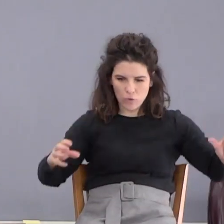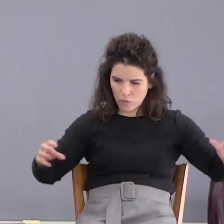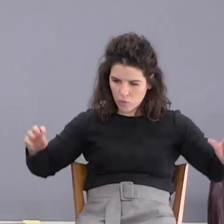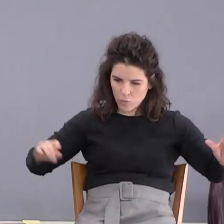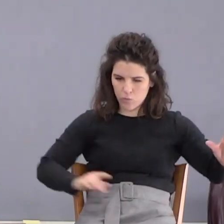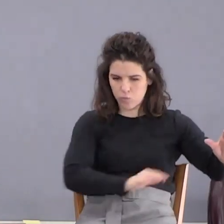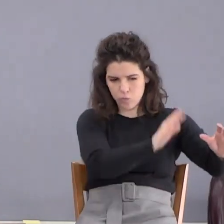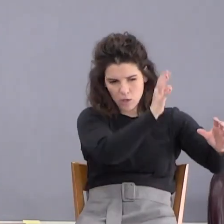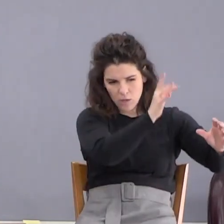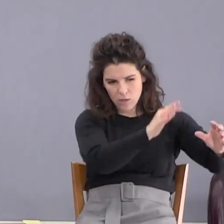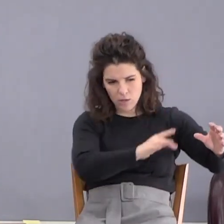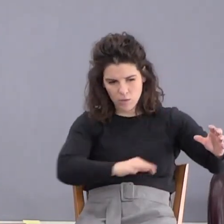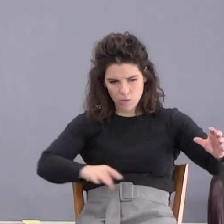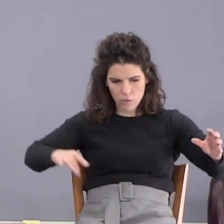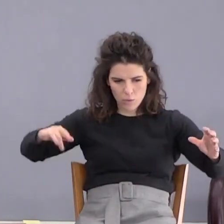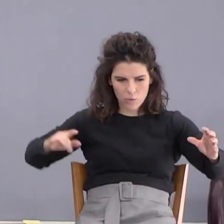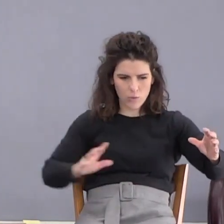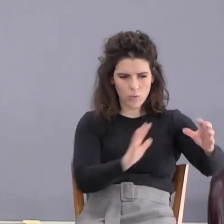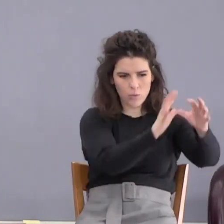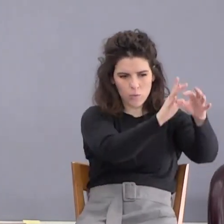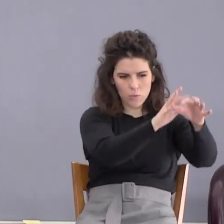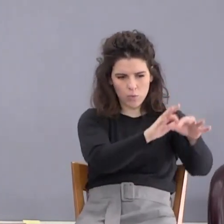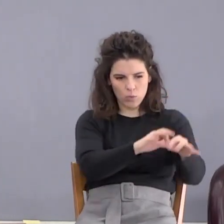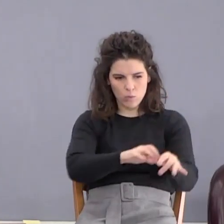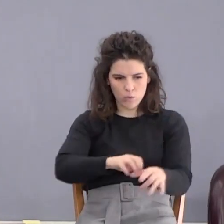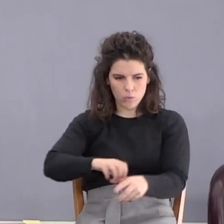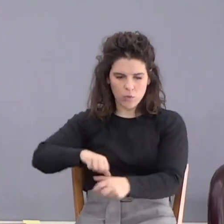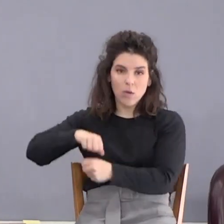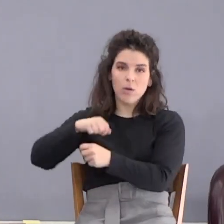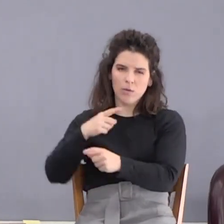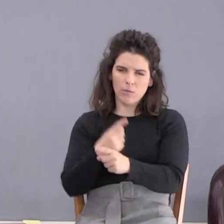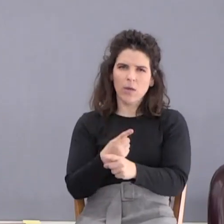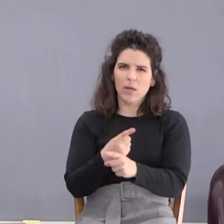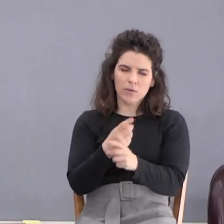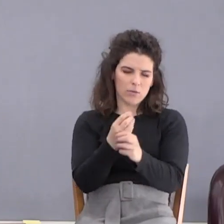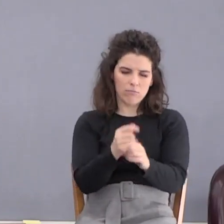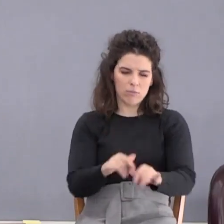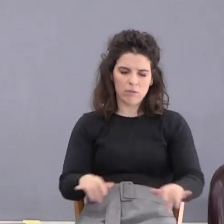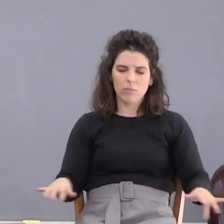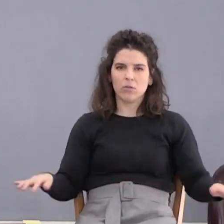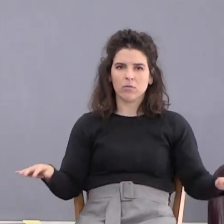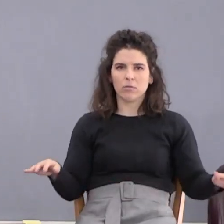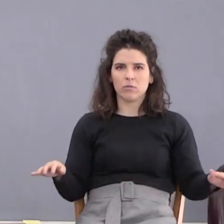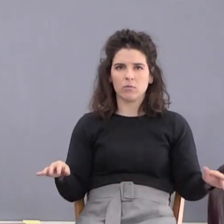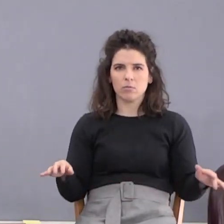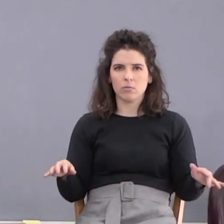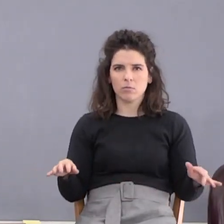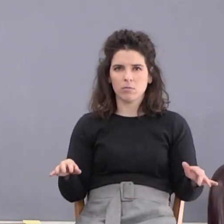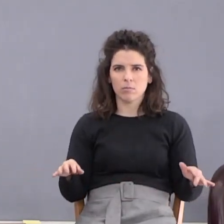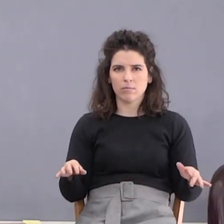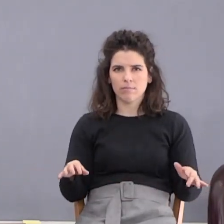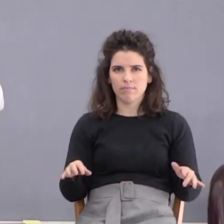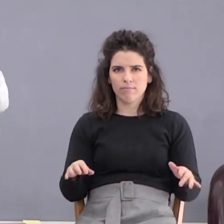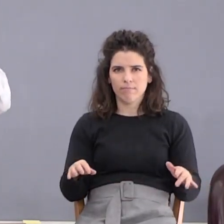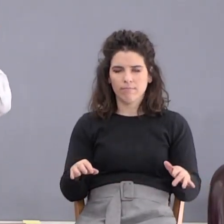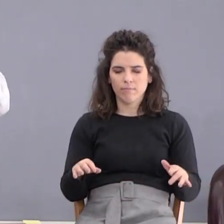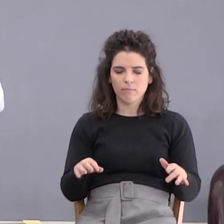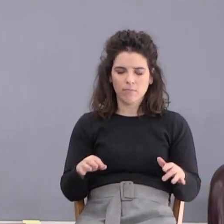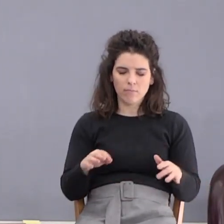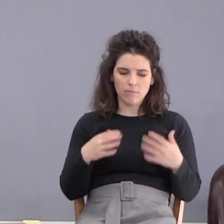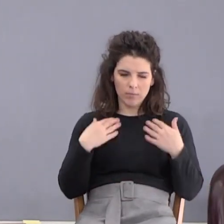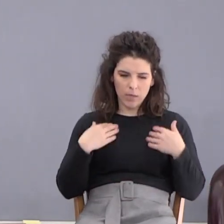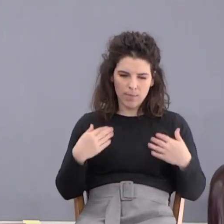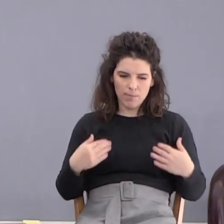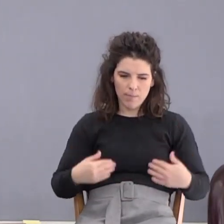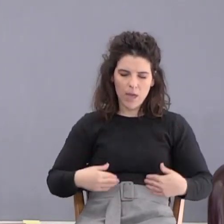the sandcastle, it just literally dissolves. It just disappears. The body,